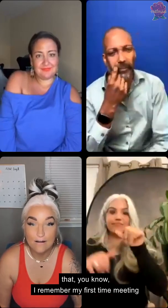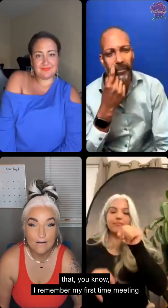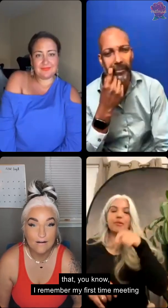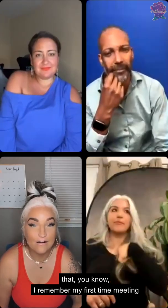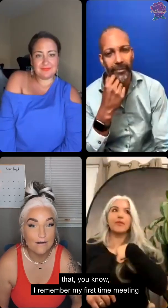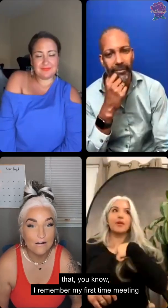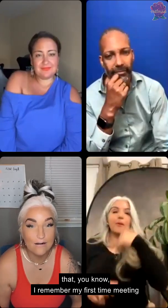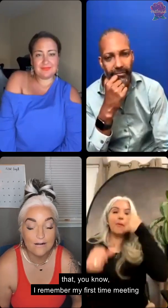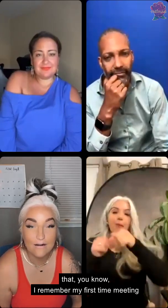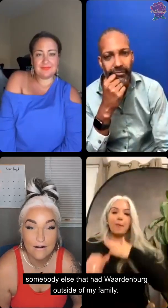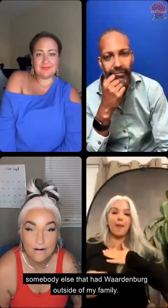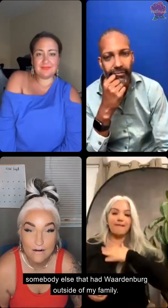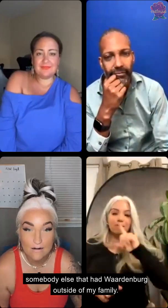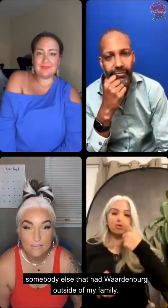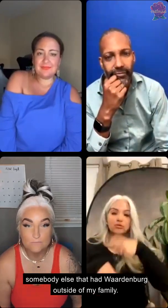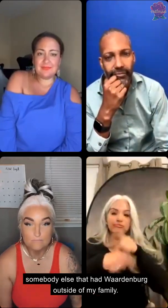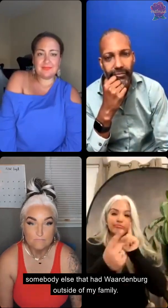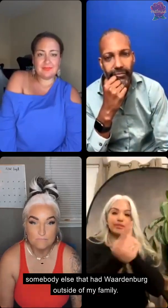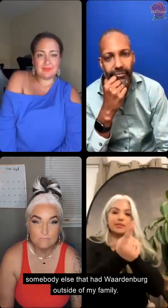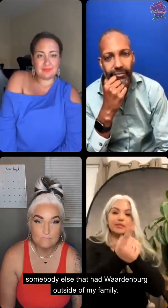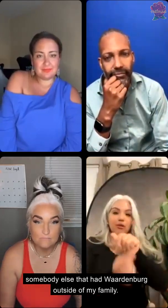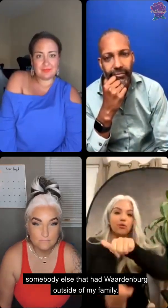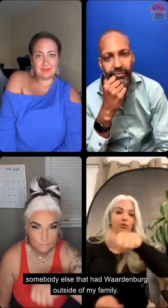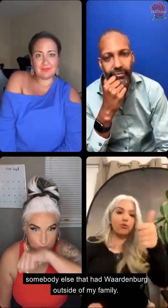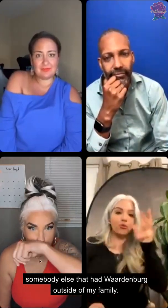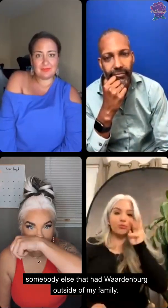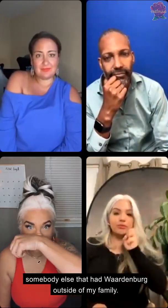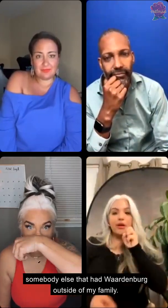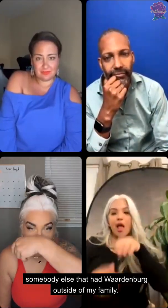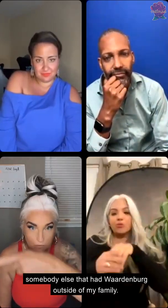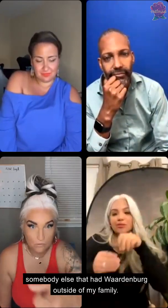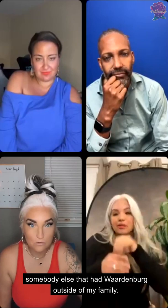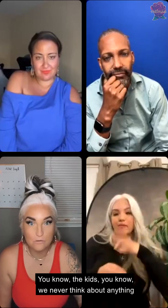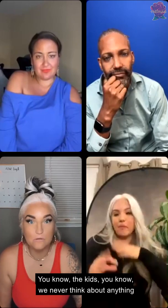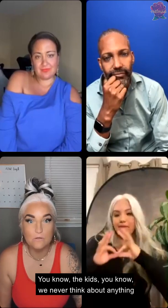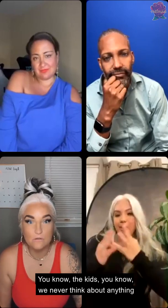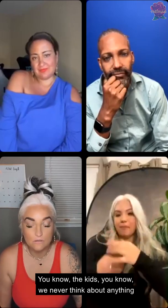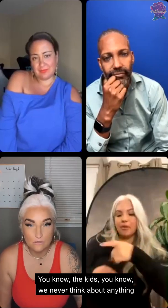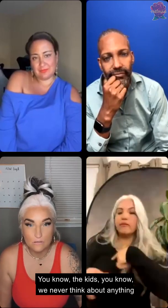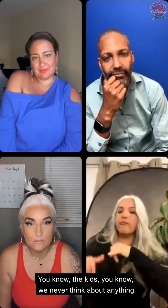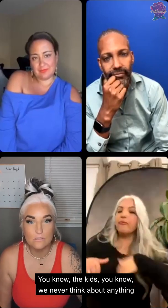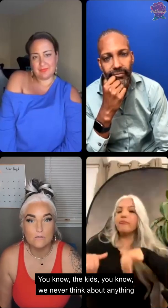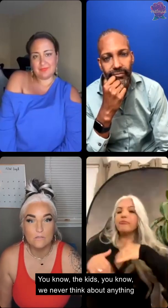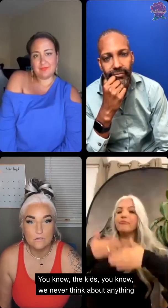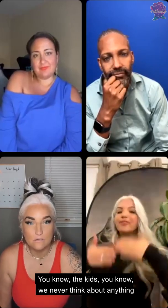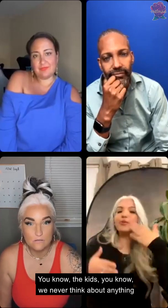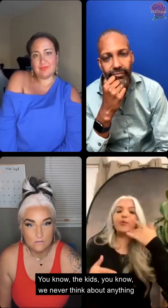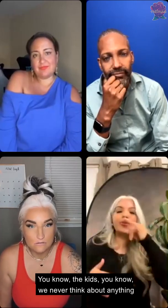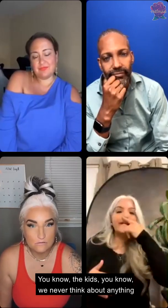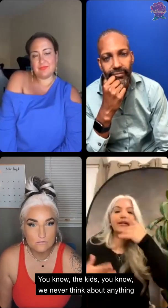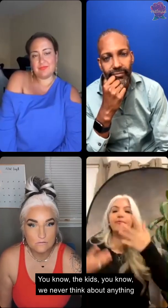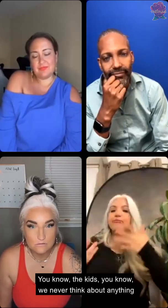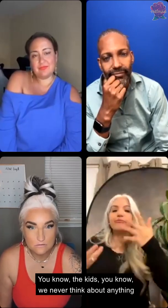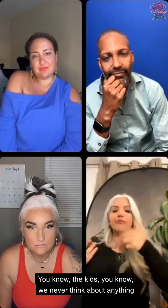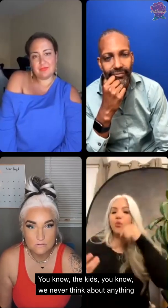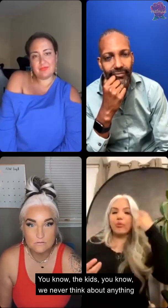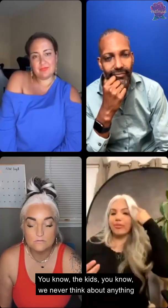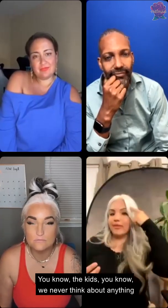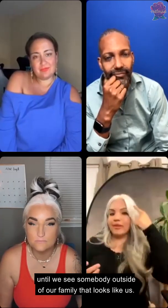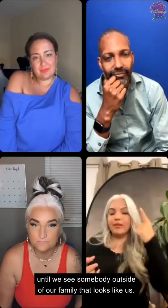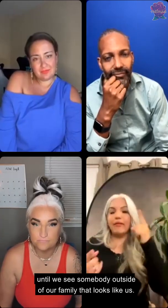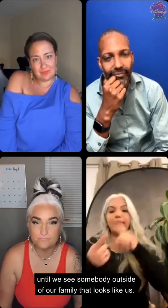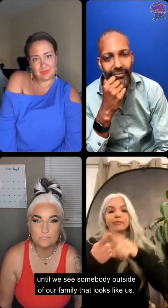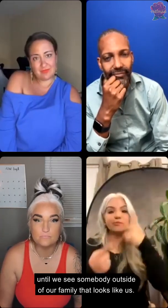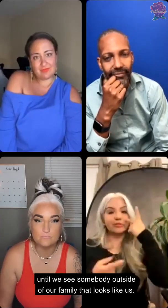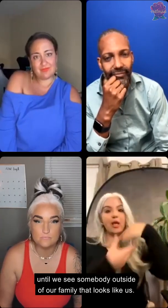that, I remember my first time meeting somebody else that had Wardenbergs outside of my family. The kids, we